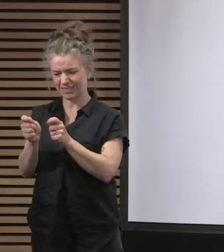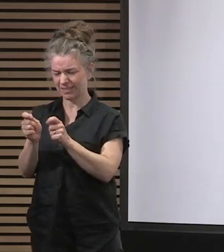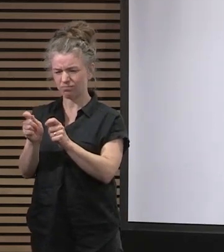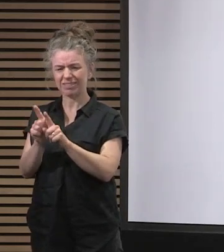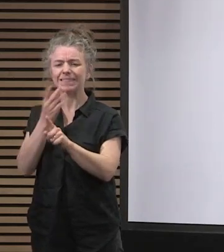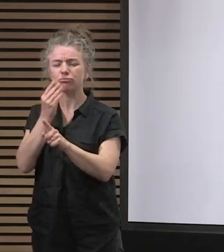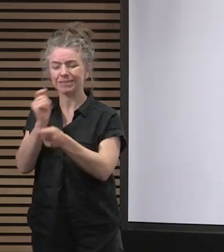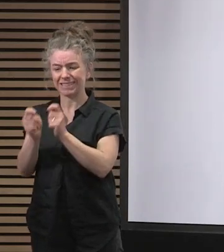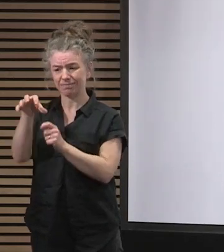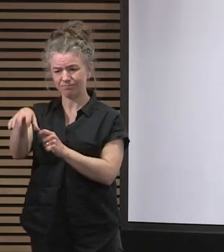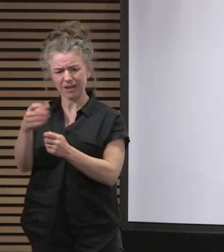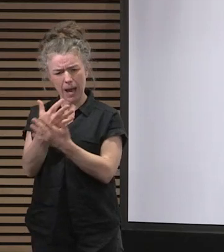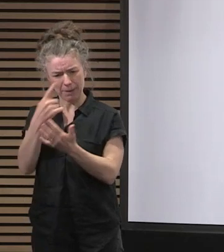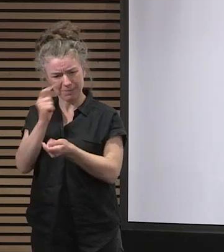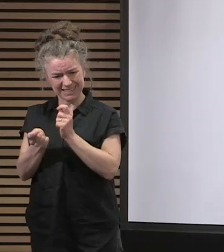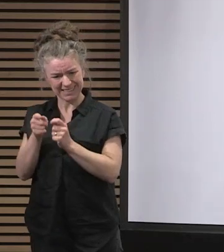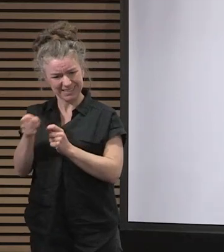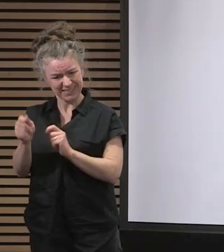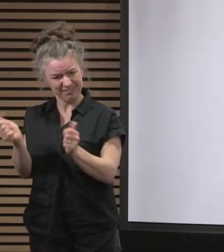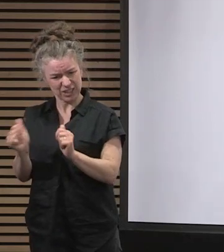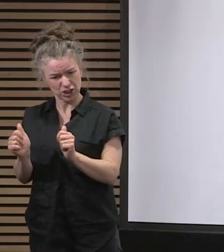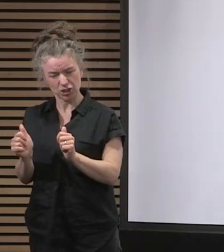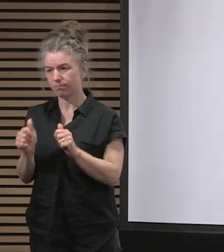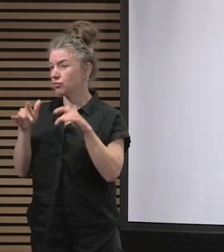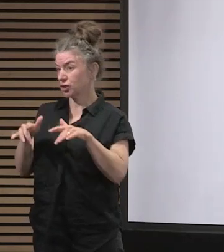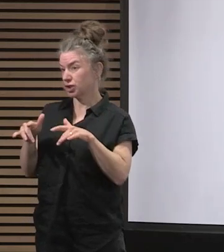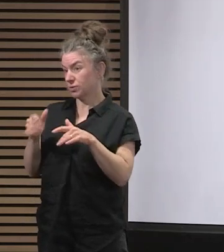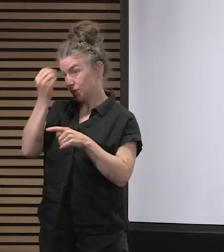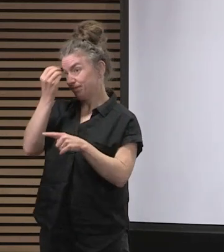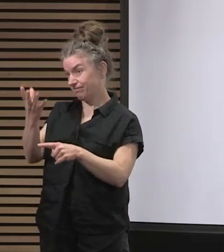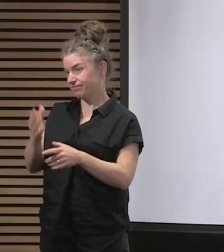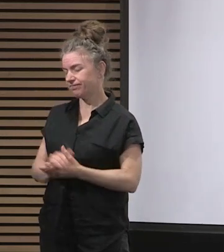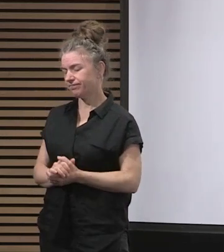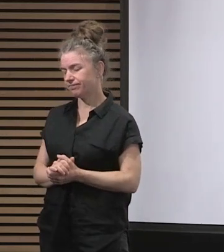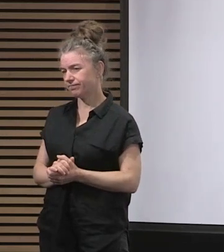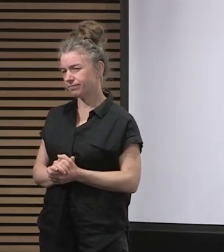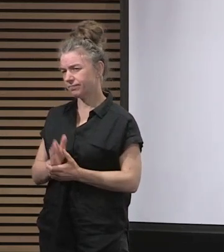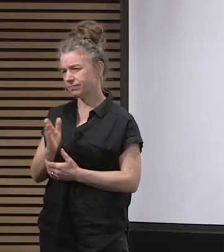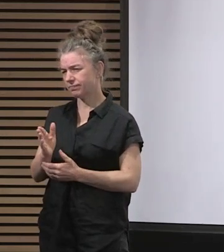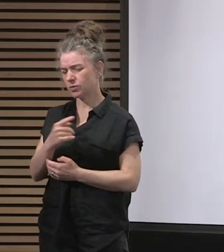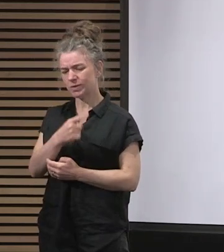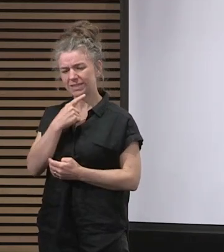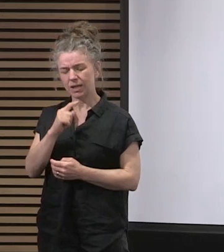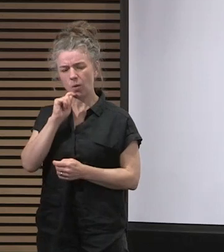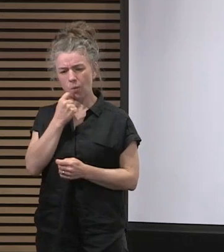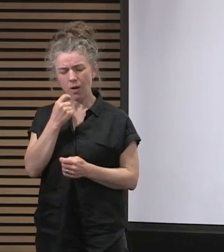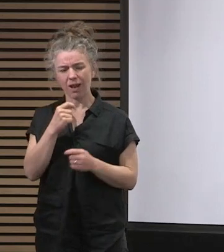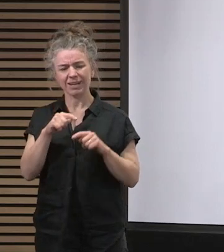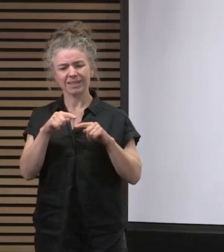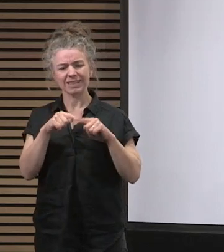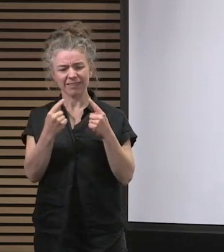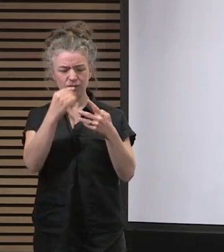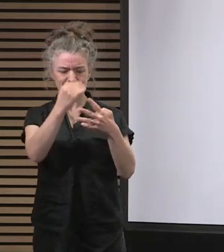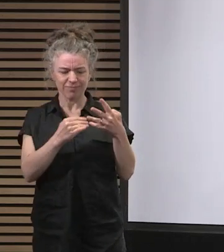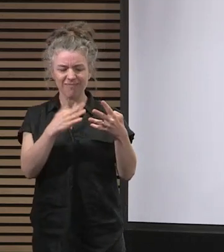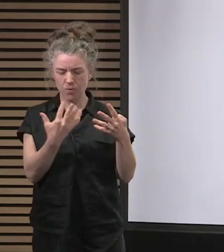get that information and provide it. Now, you just said you're going to change the definition. Can you tell us a bit about that, or when would you look to do that, and what